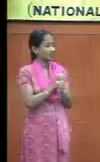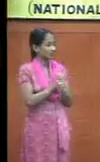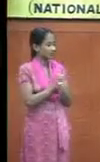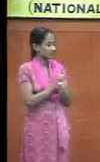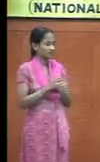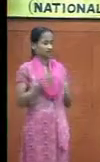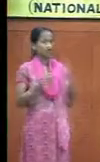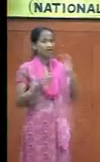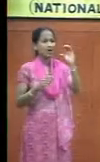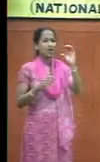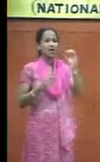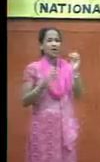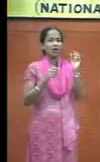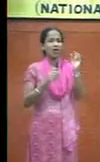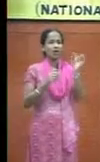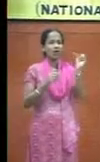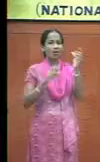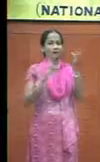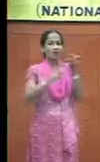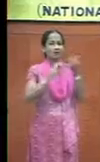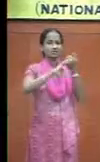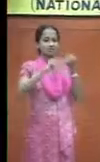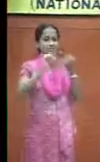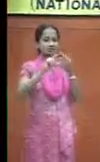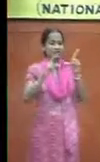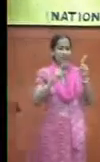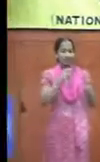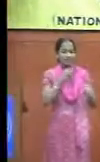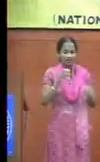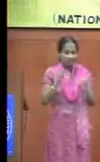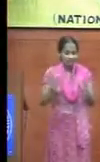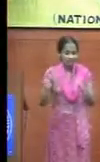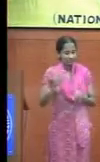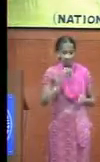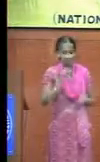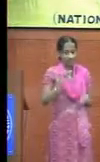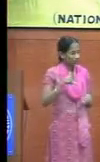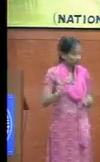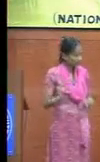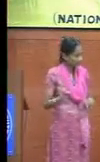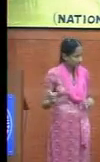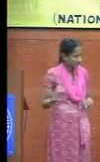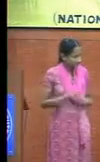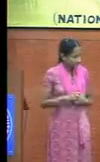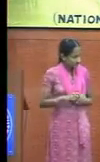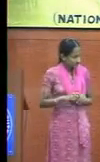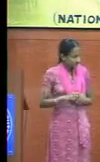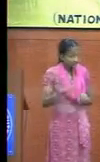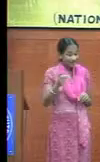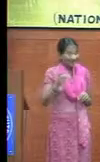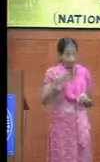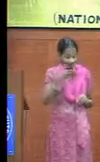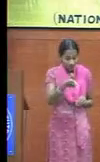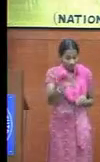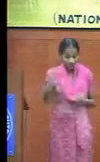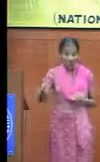counsel them to give up those rights. And if that is happening and if people are being denied their rights, then the next course of action is to go to